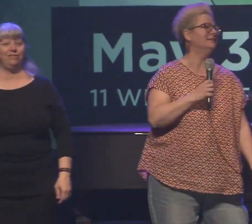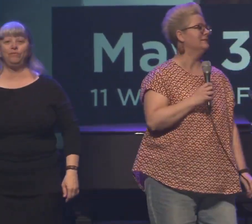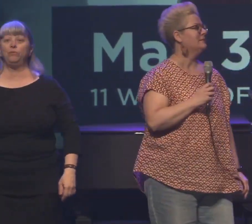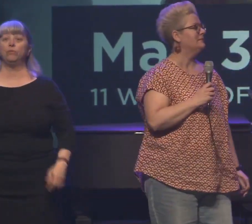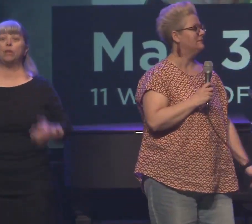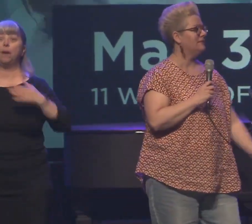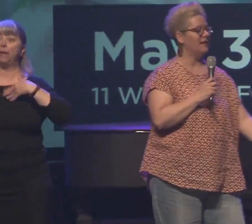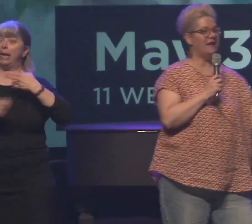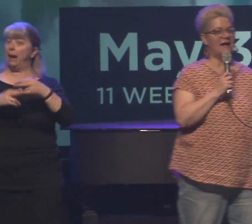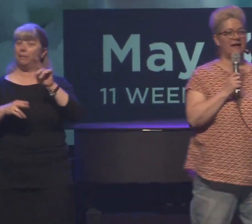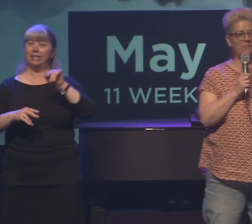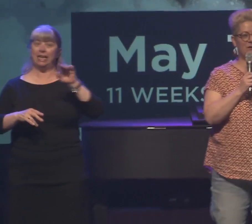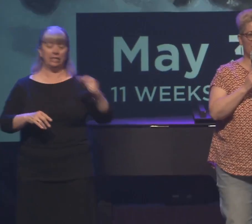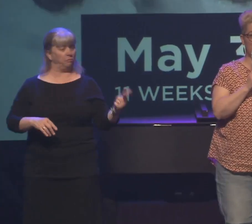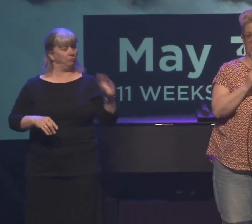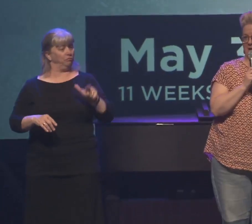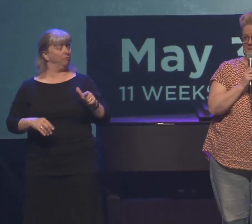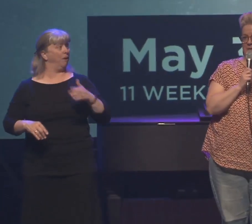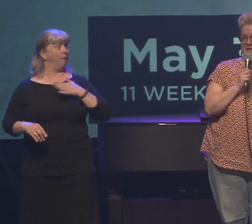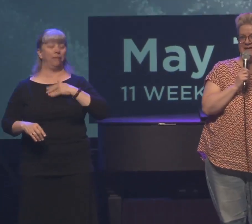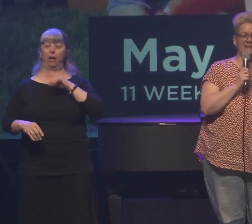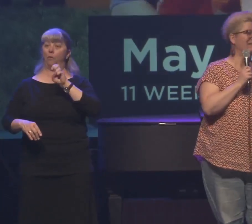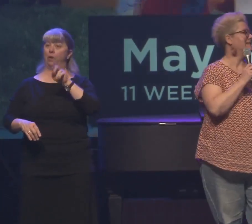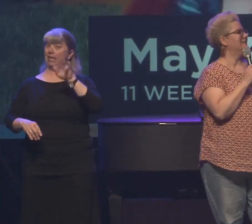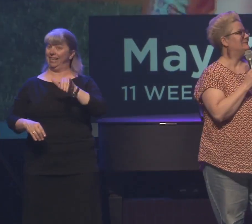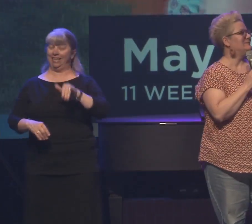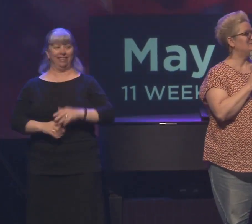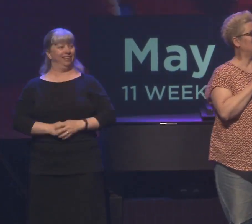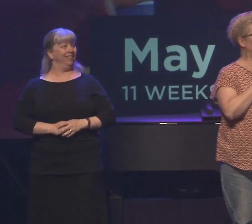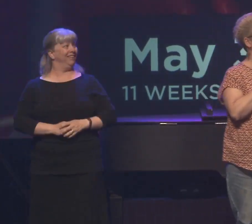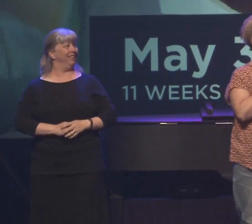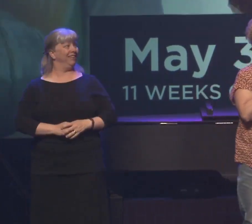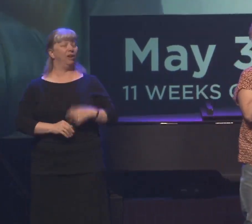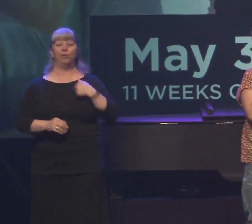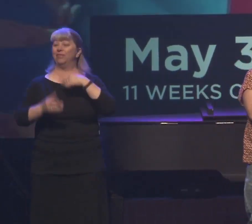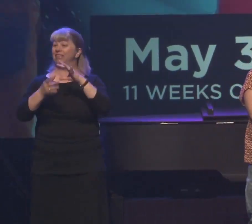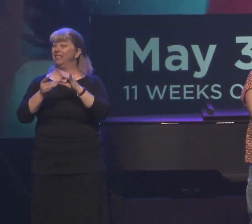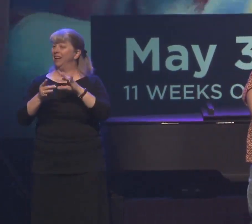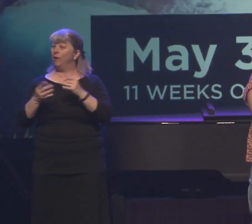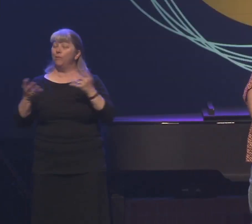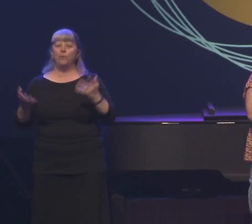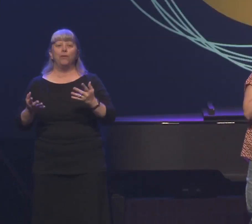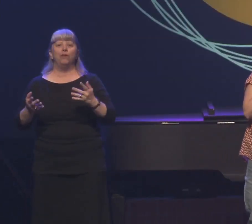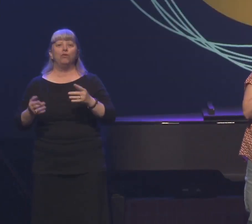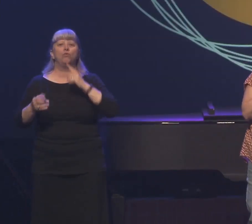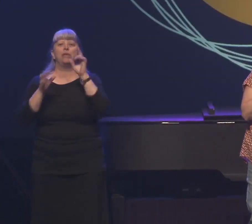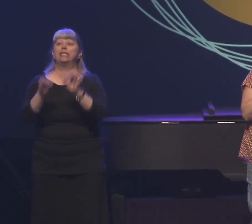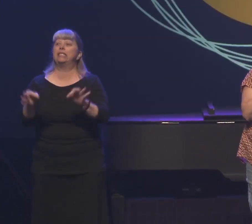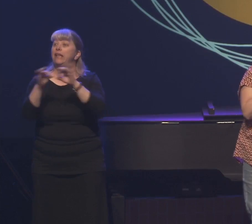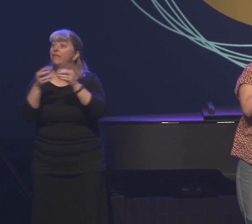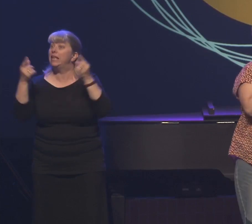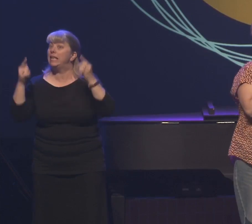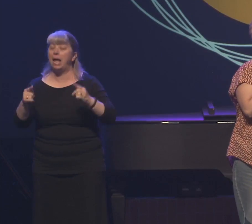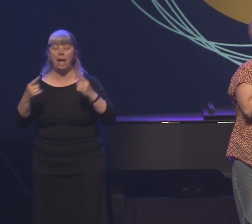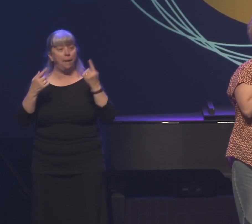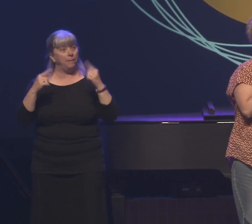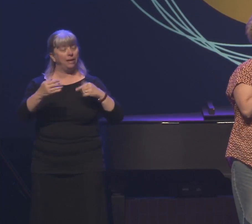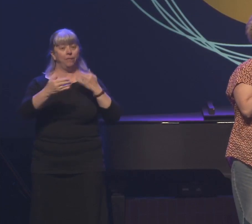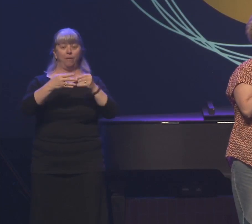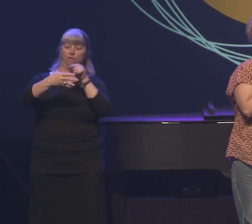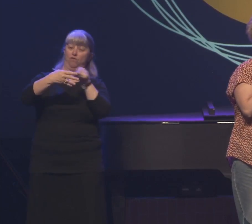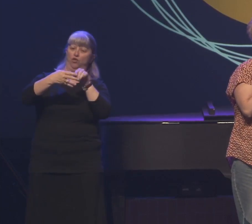So I'm Dennis. And I'm Wendy. And we're going to talk about a very significant event that's coming up in the first part